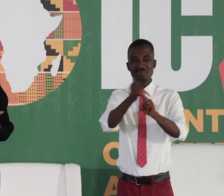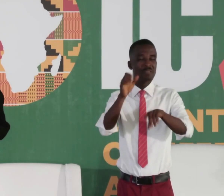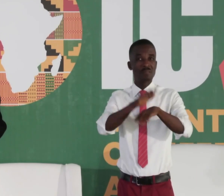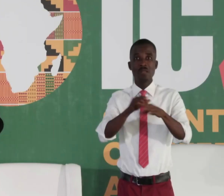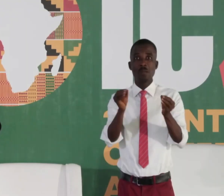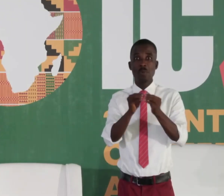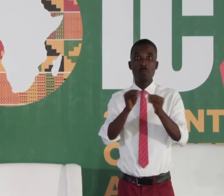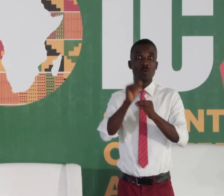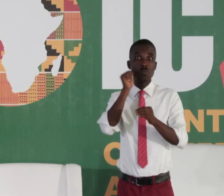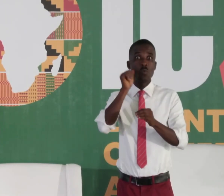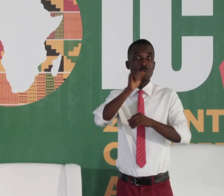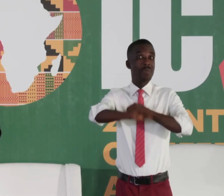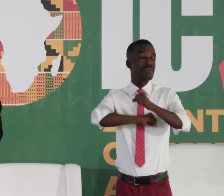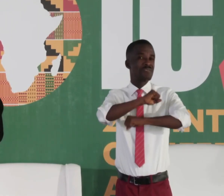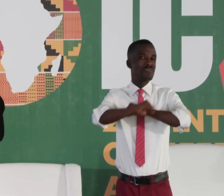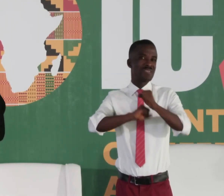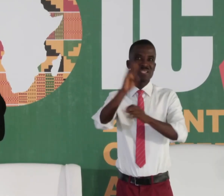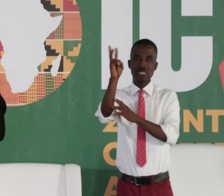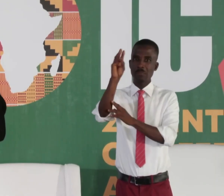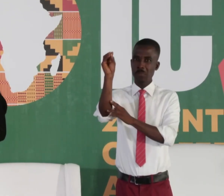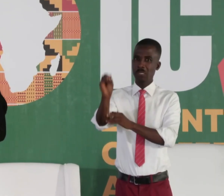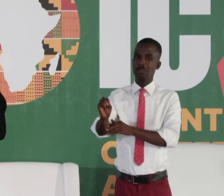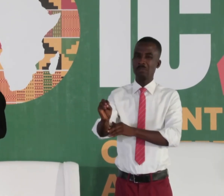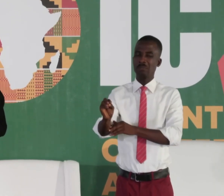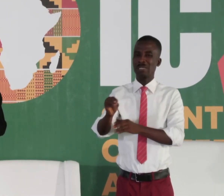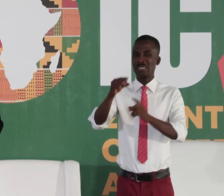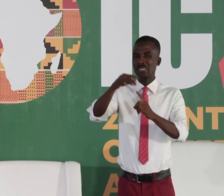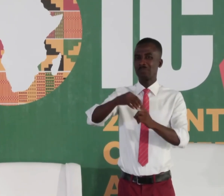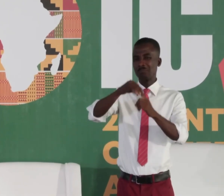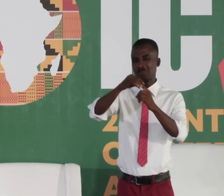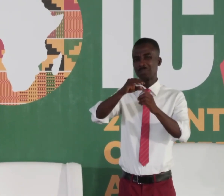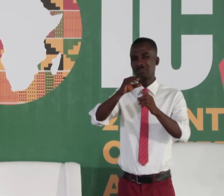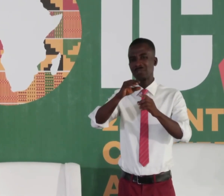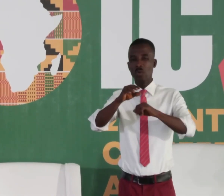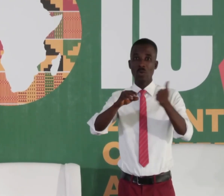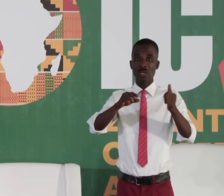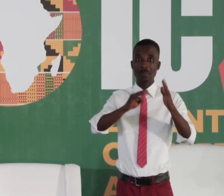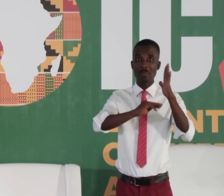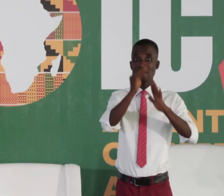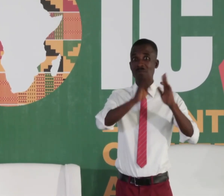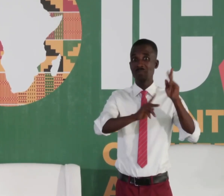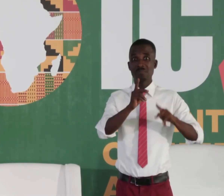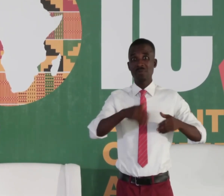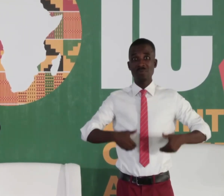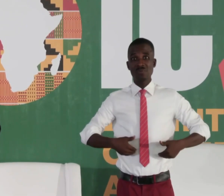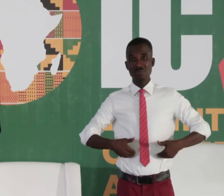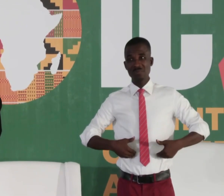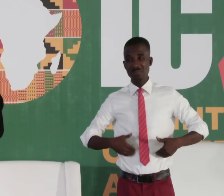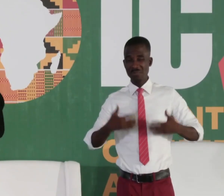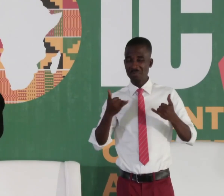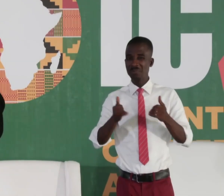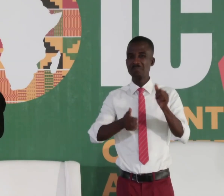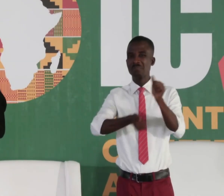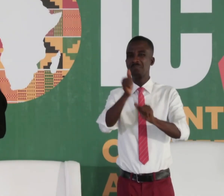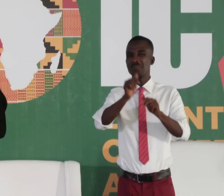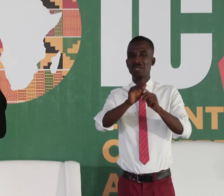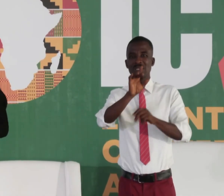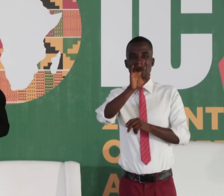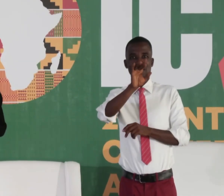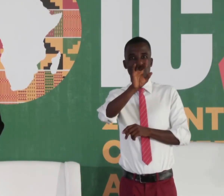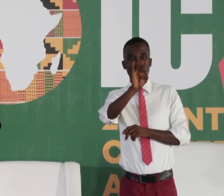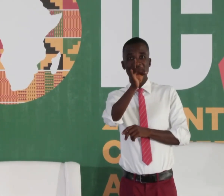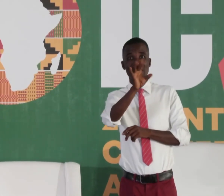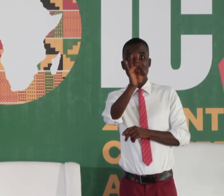high, 96%, particularly amongst the adolescent and young persons, out of which 79% of